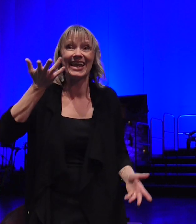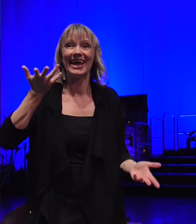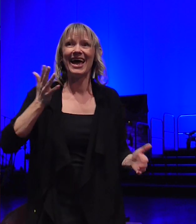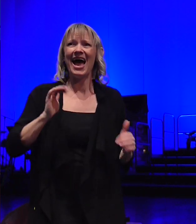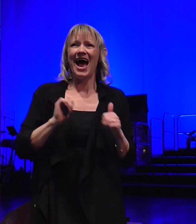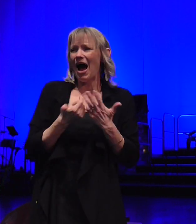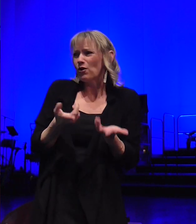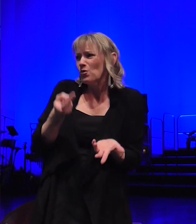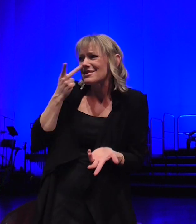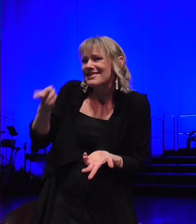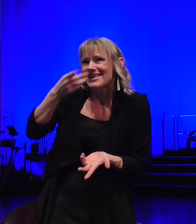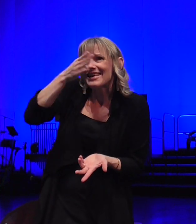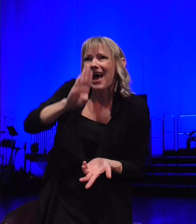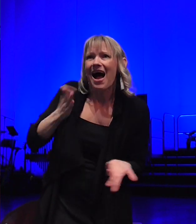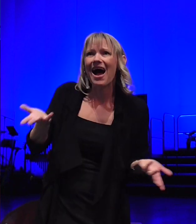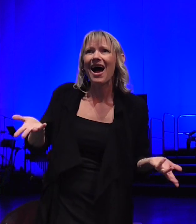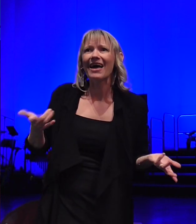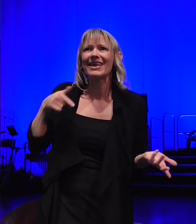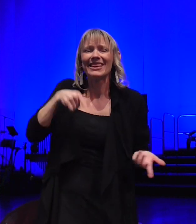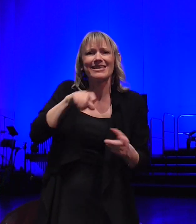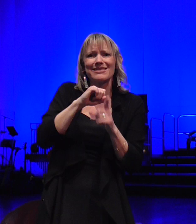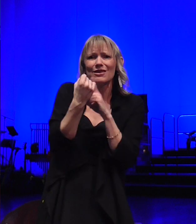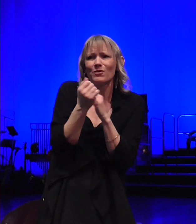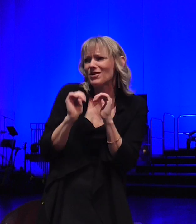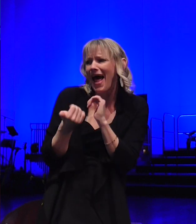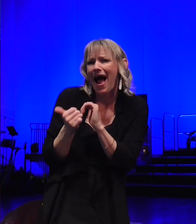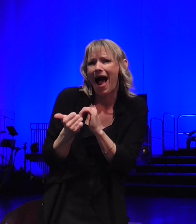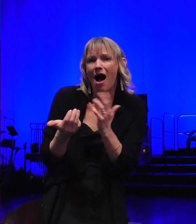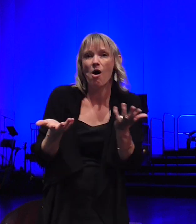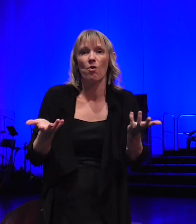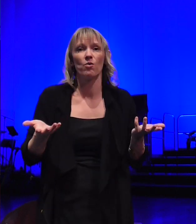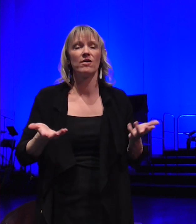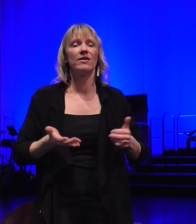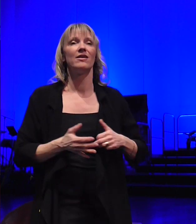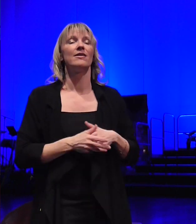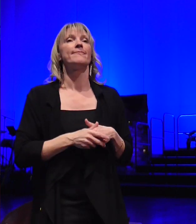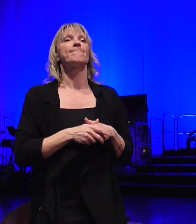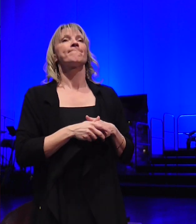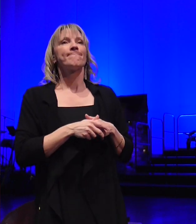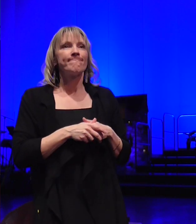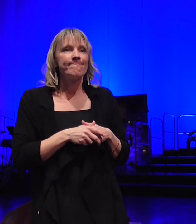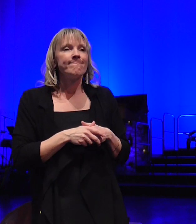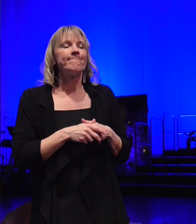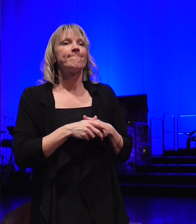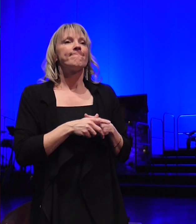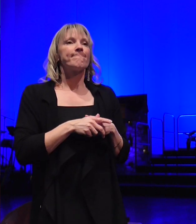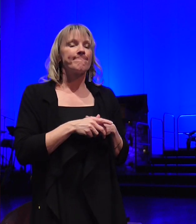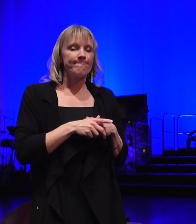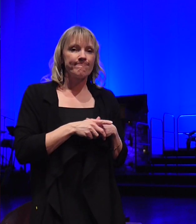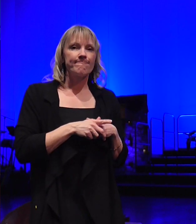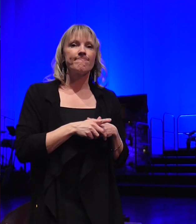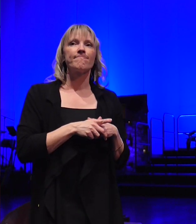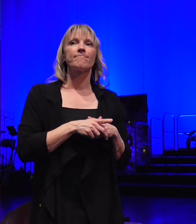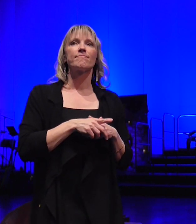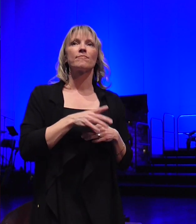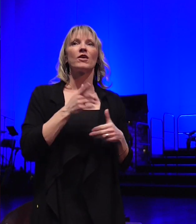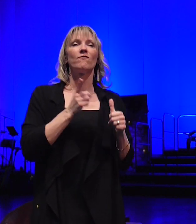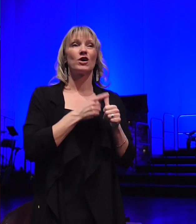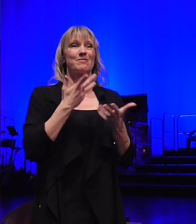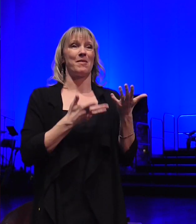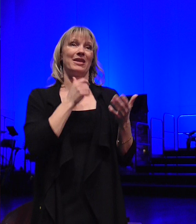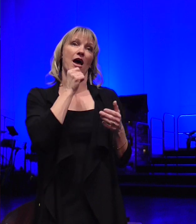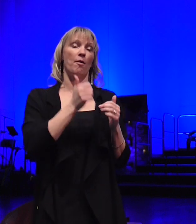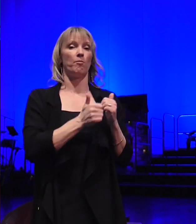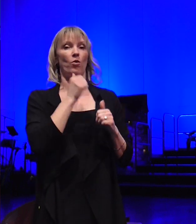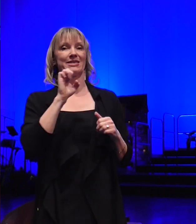see God in this situation? And my first, maybe not the most empathetic